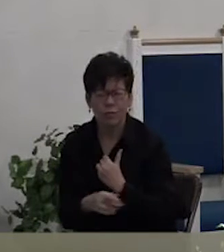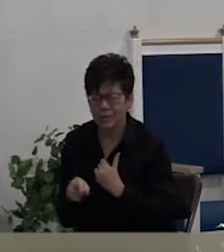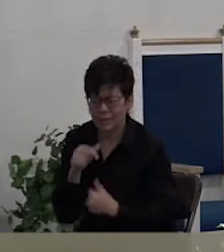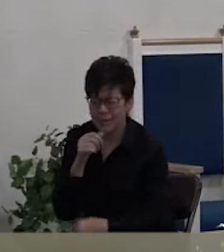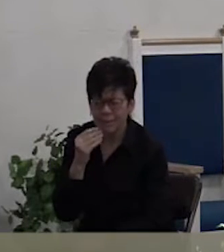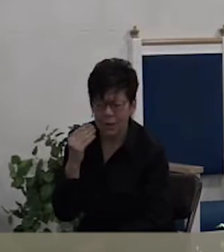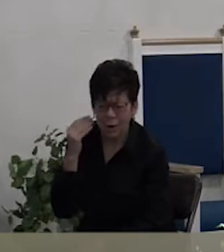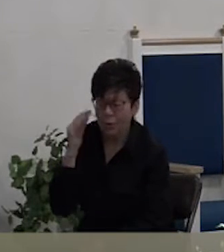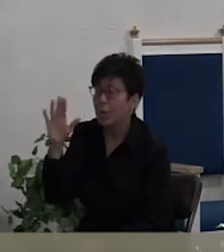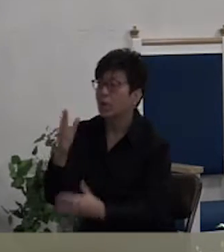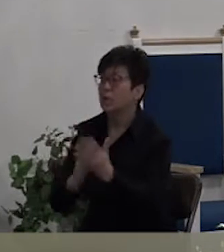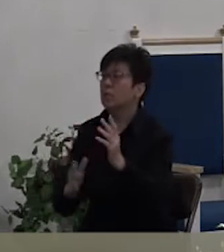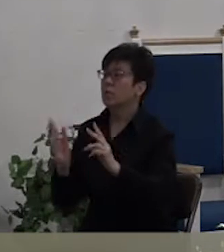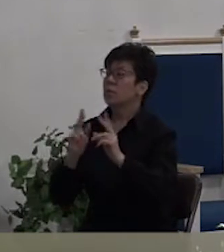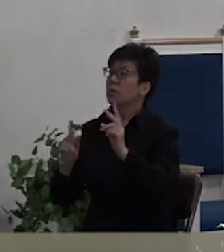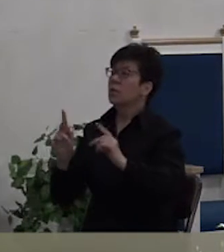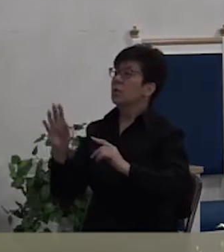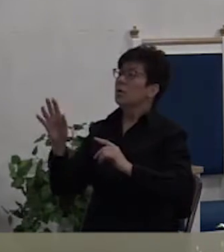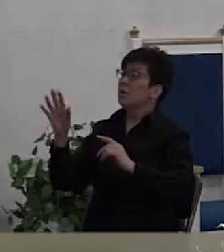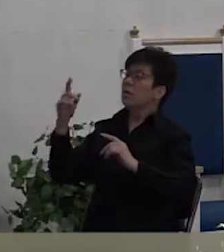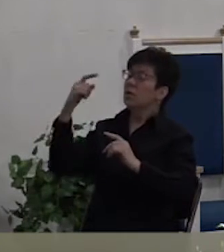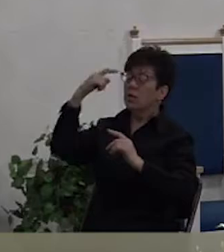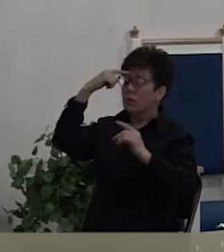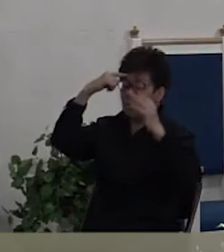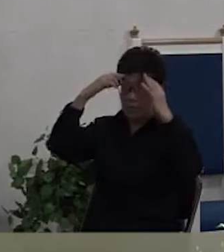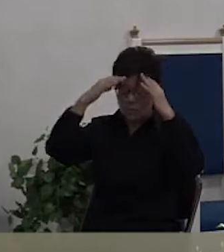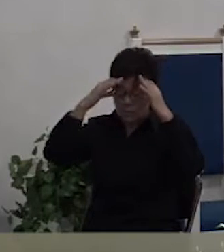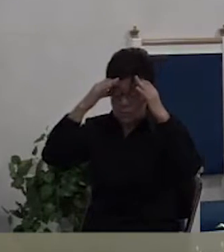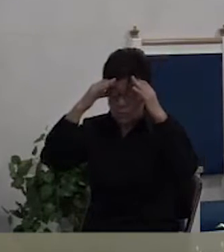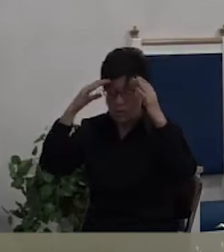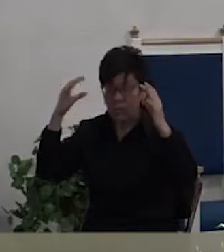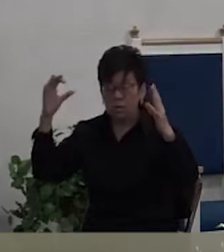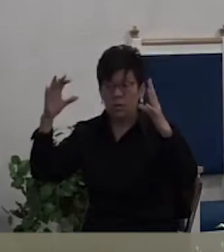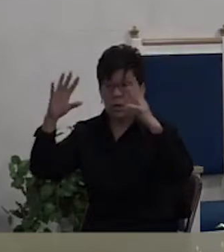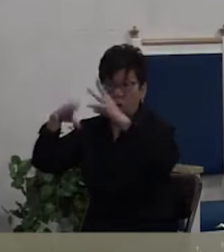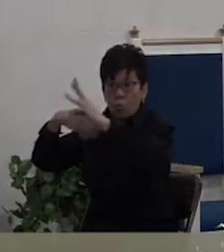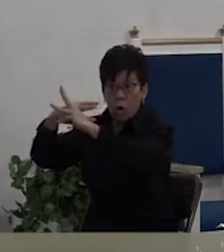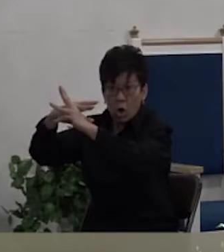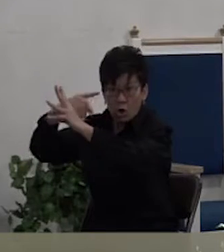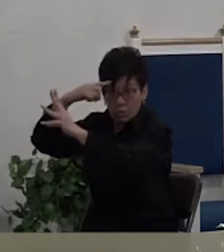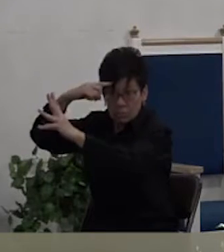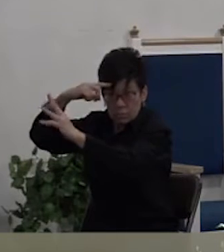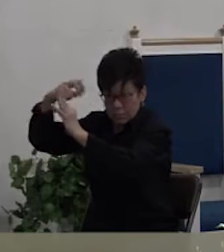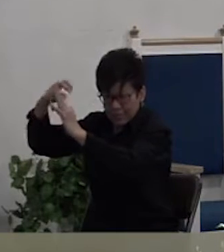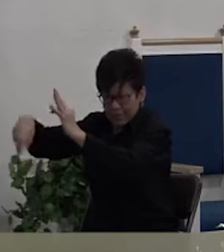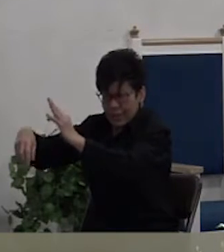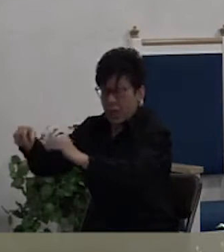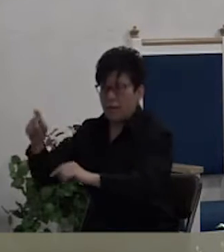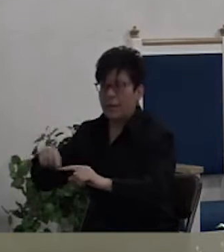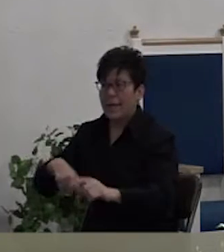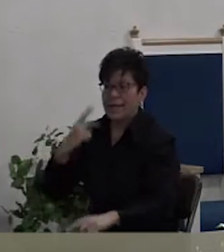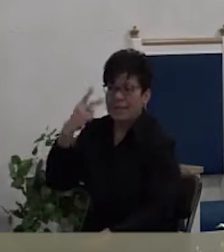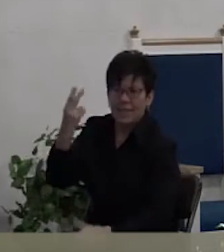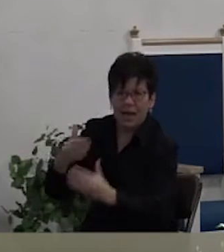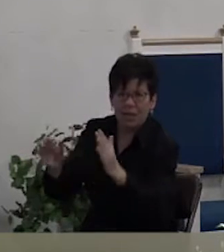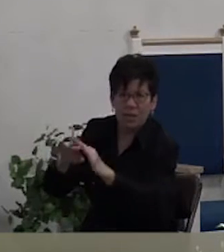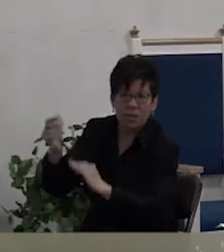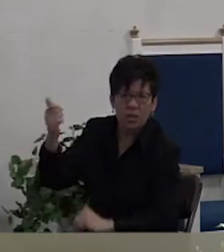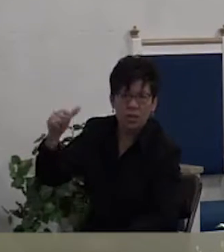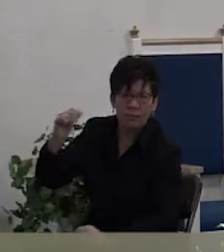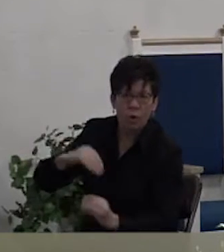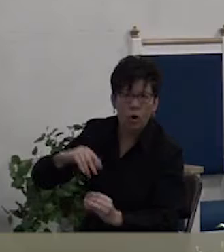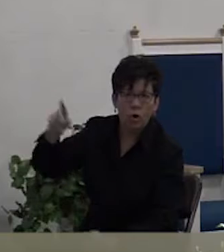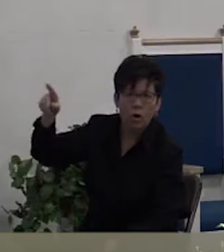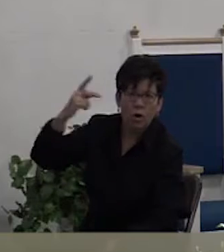home. Some folks got their minds so wrapped up on the world that they can't even see heaven no more. They can't see